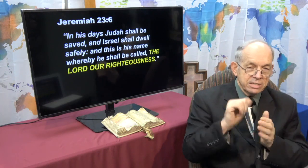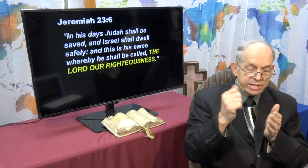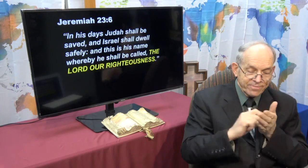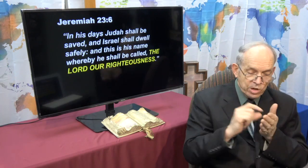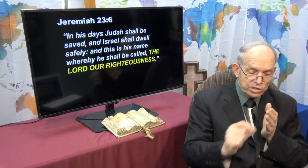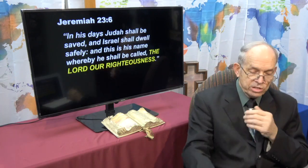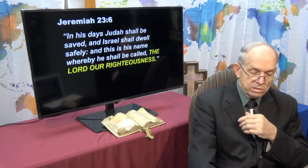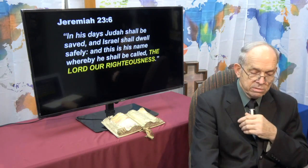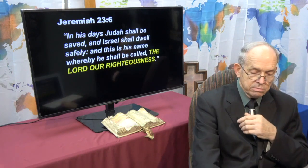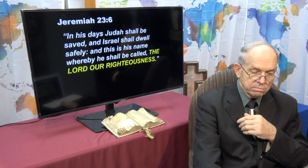the first.